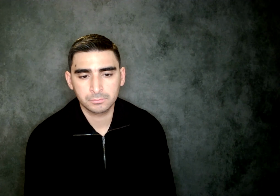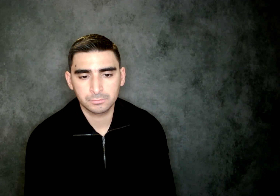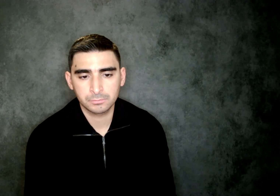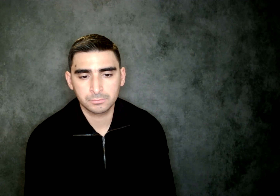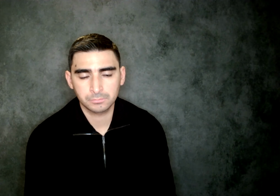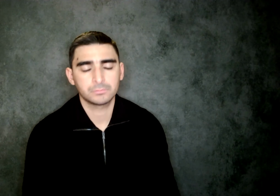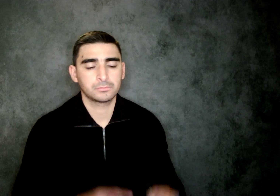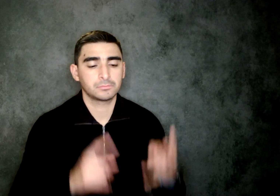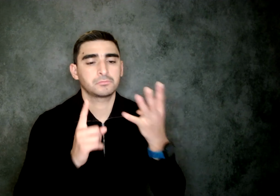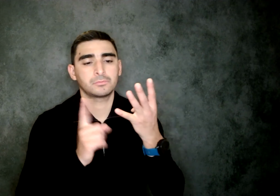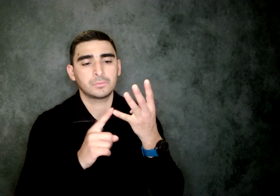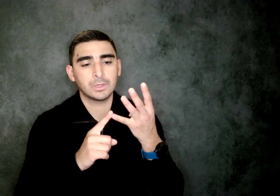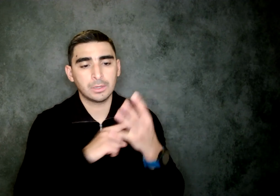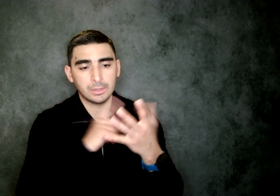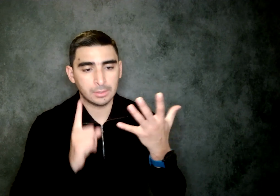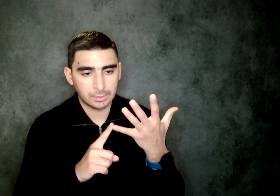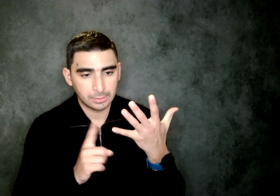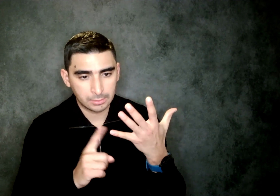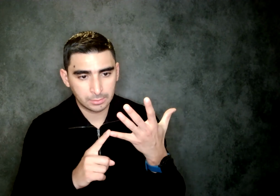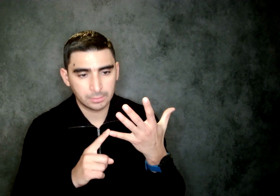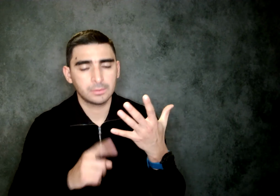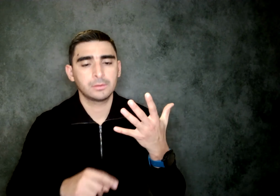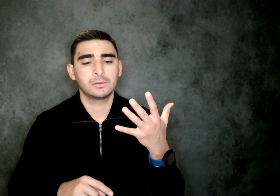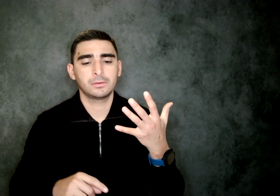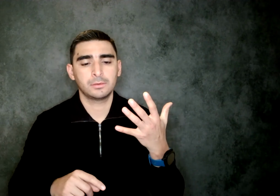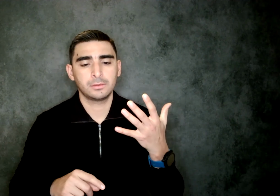We've talked about issues related to